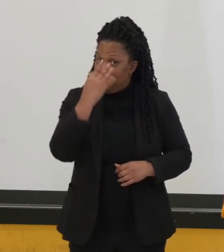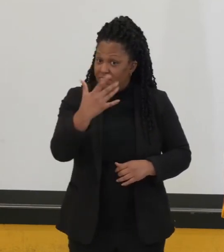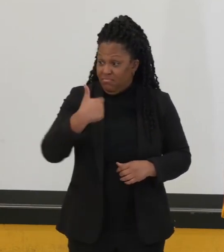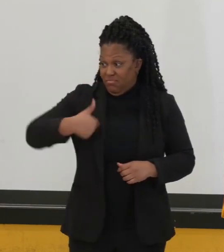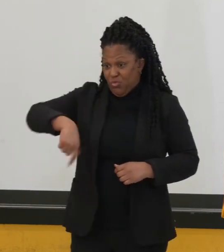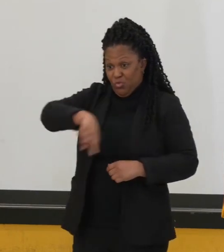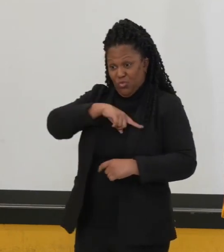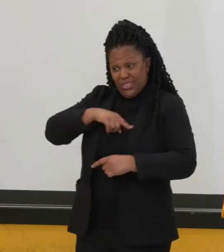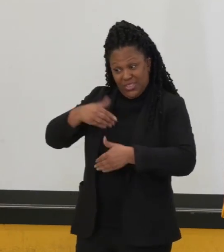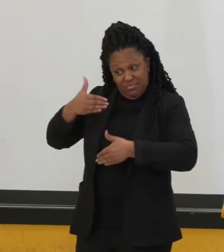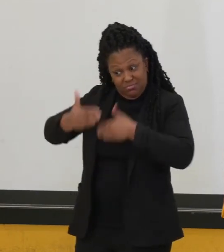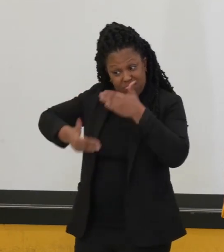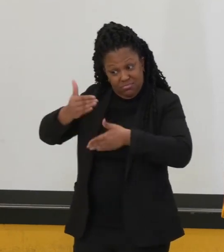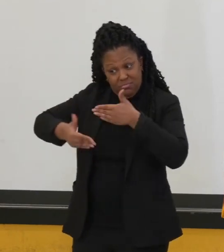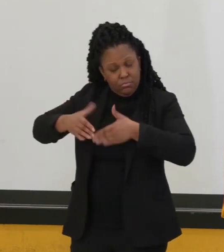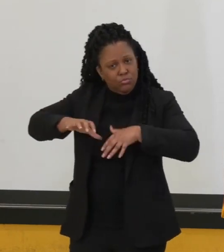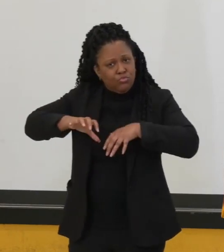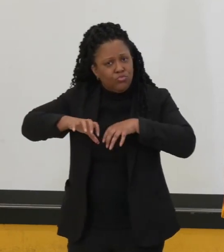channeling my energy